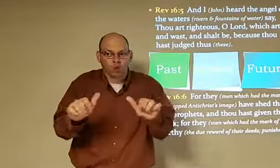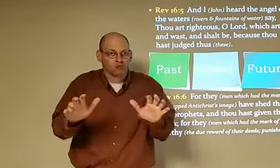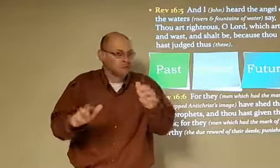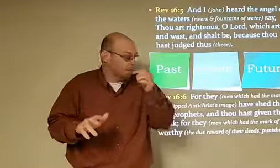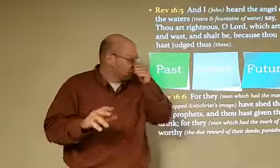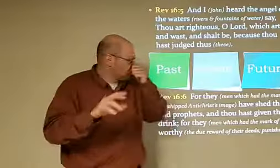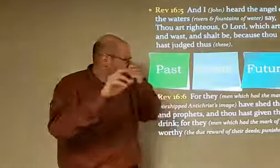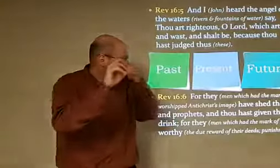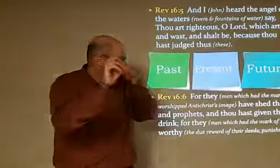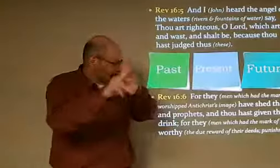Don't.